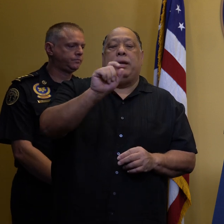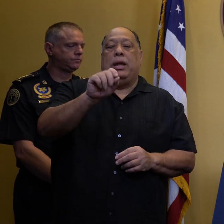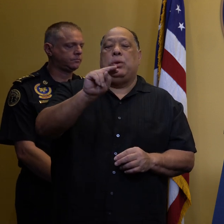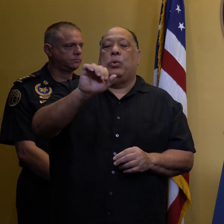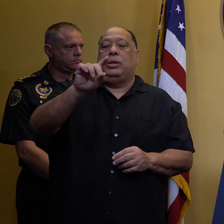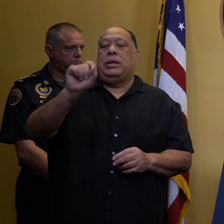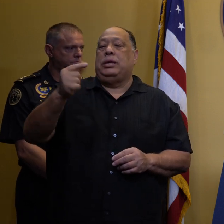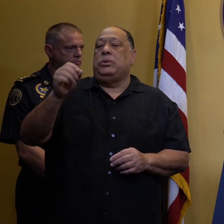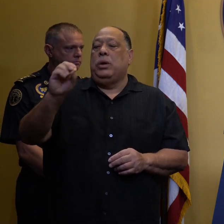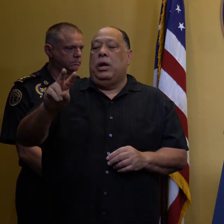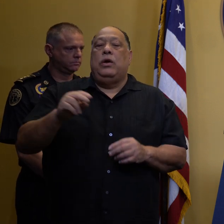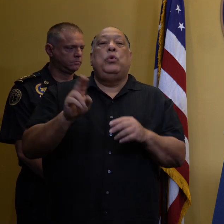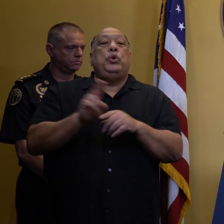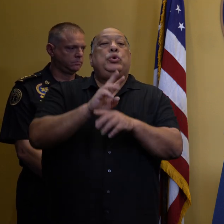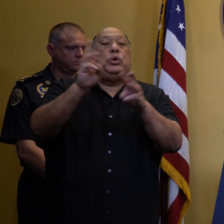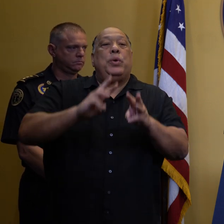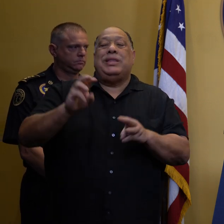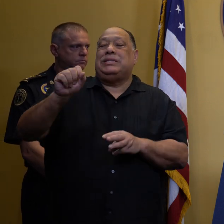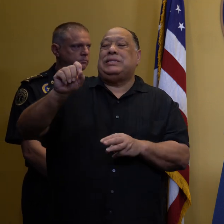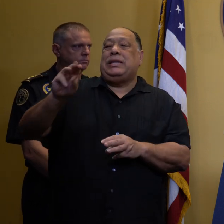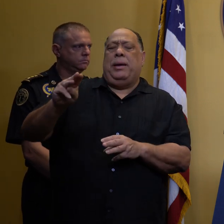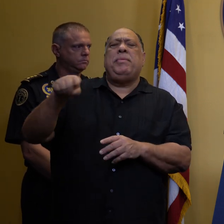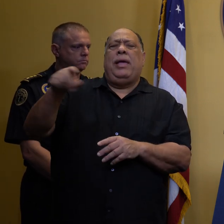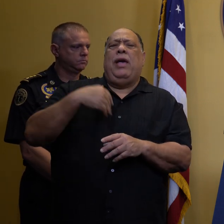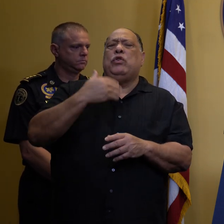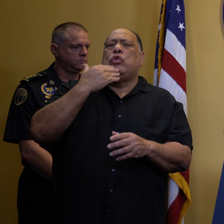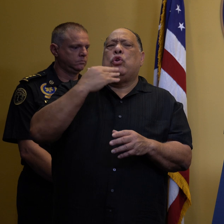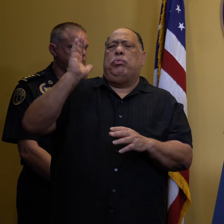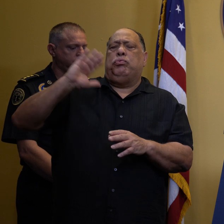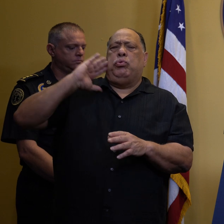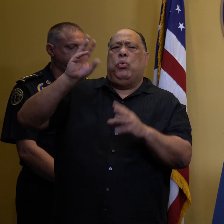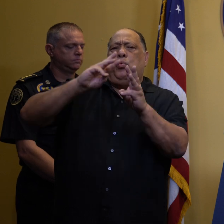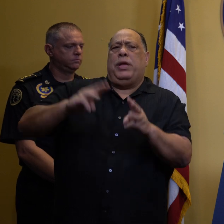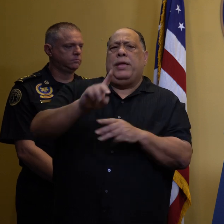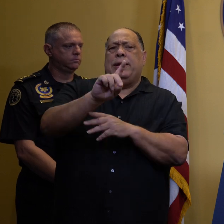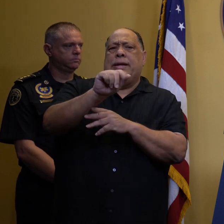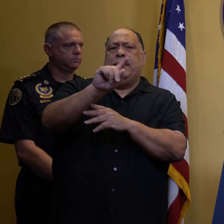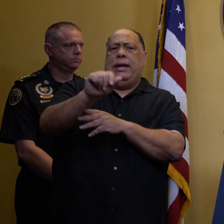mentioned, we're using our weather STEM sites, which have very good archived weather data to